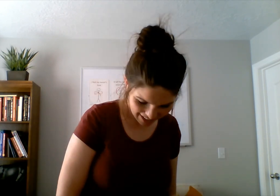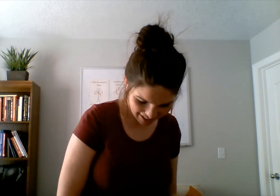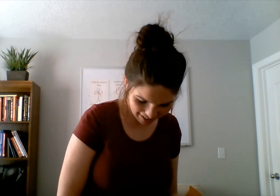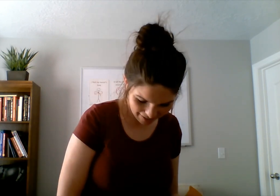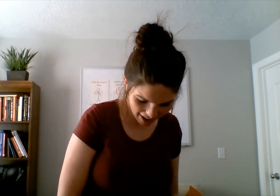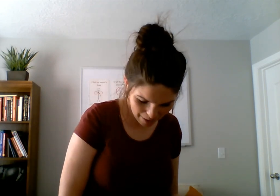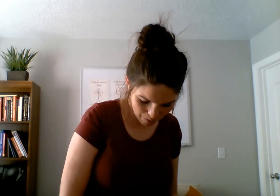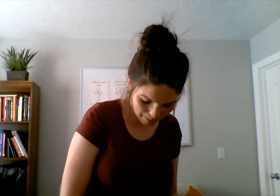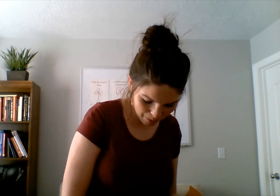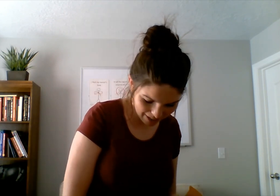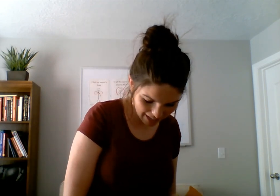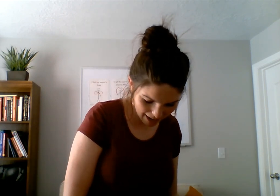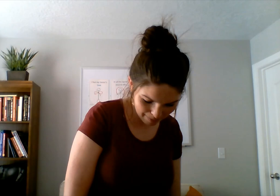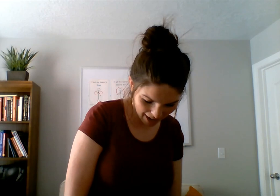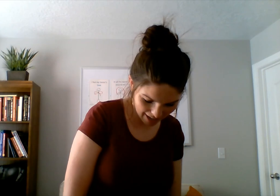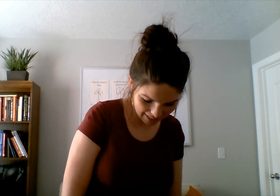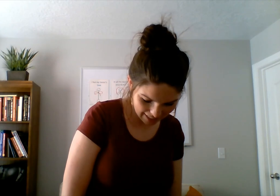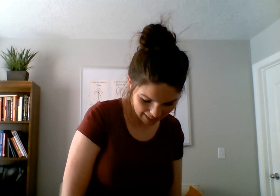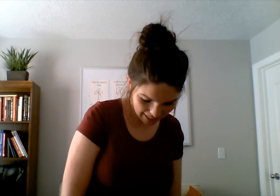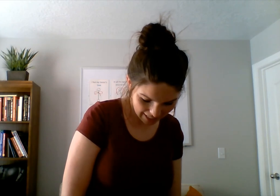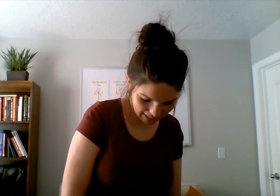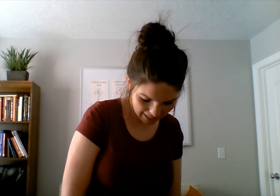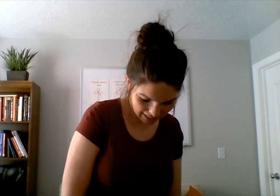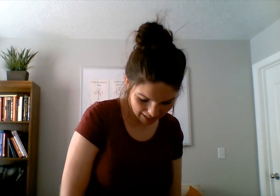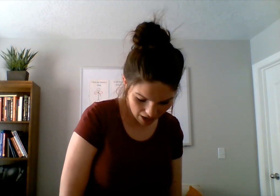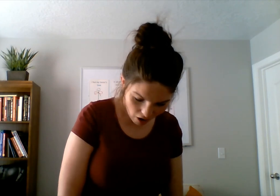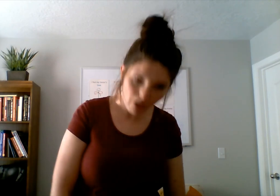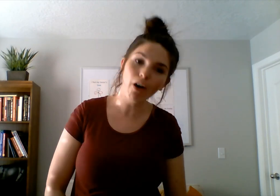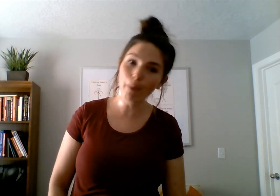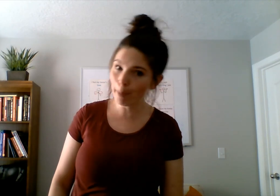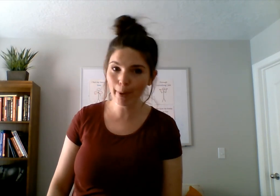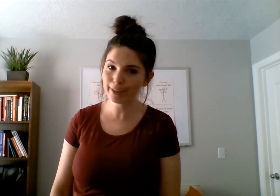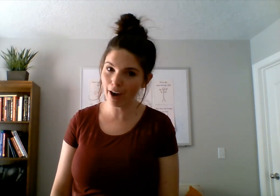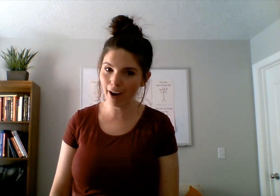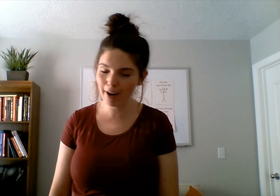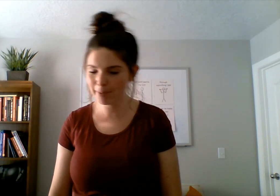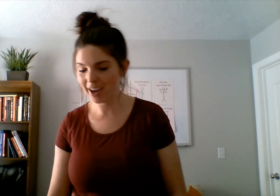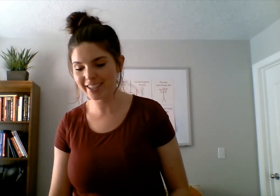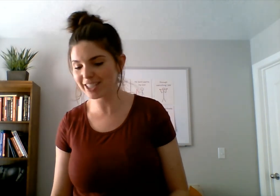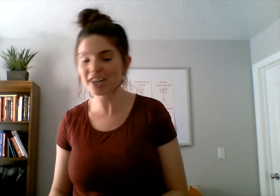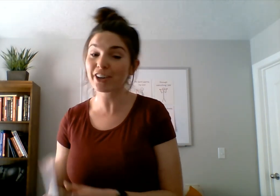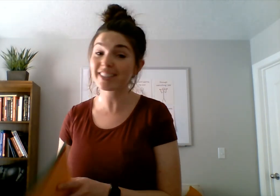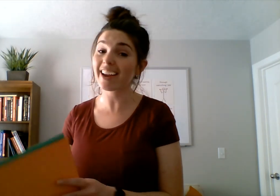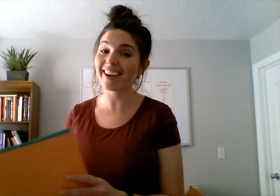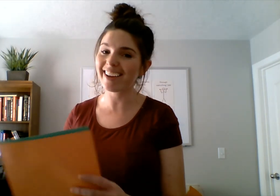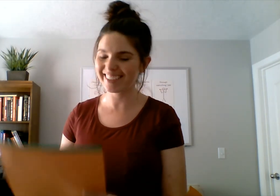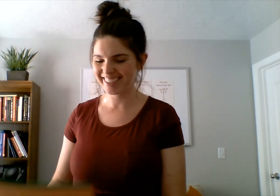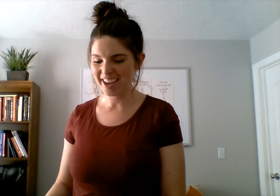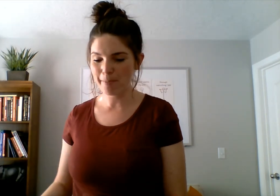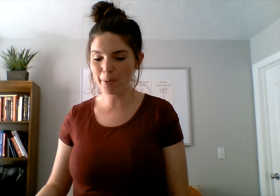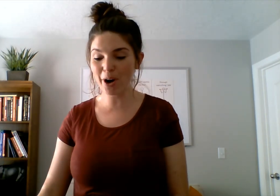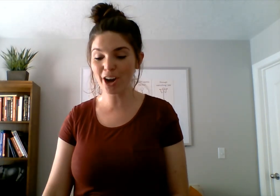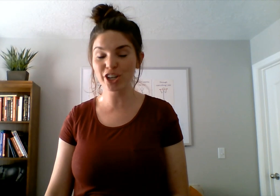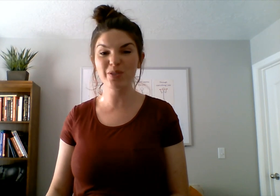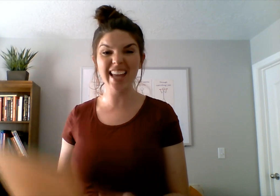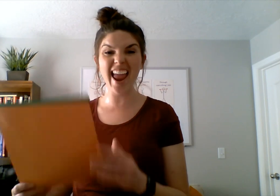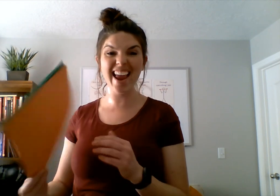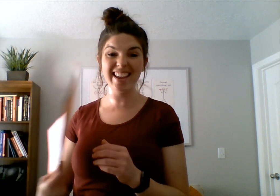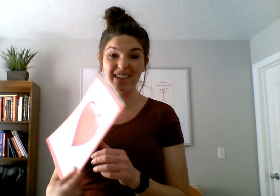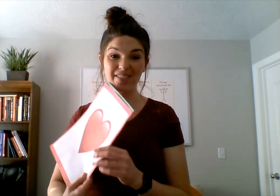All right. One more time, guys. Oh, one more time. I can just hear you saying it. But we're not going to use any of